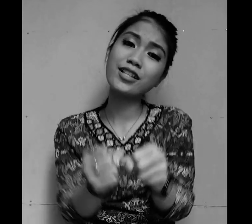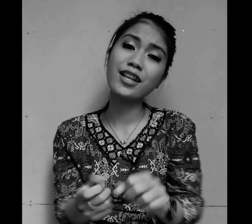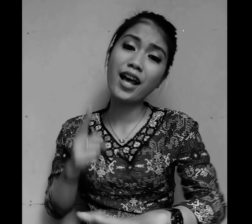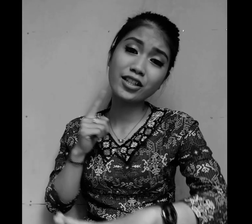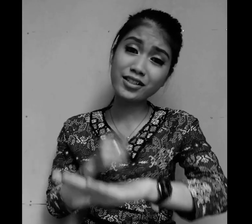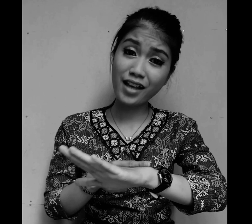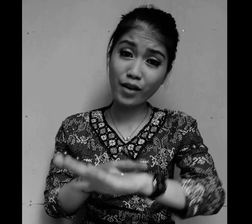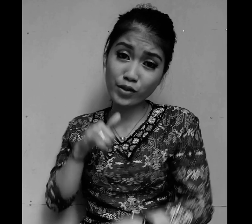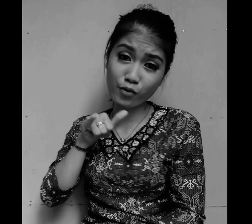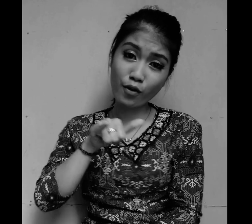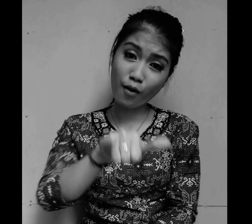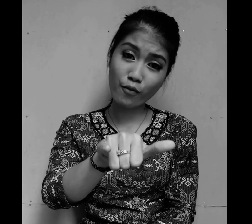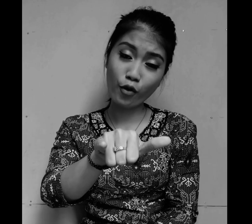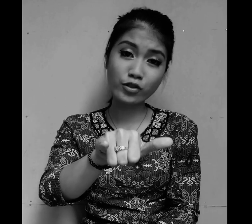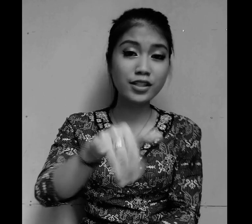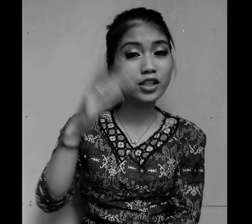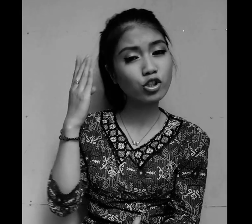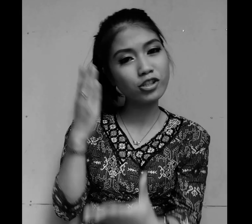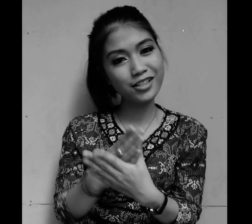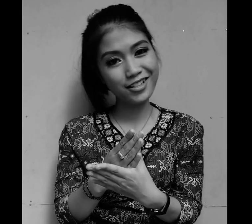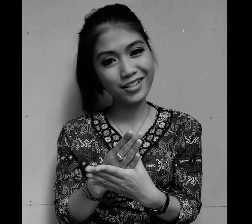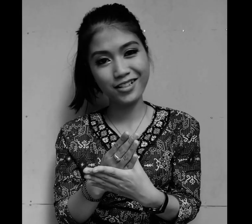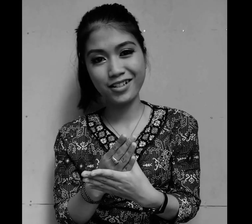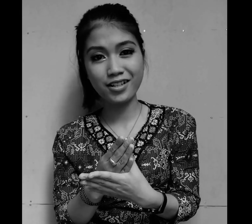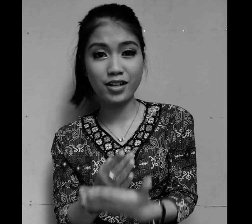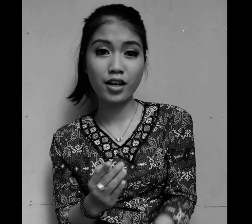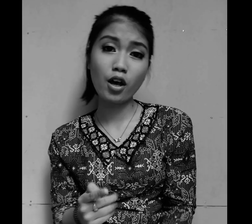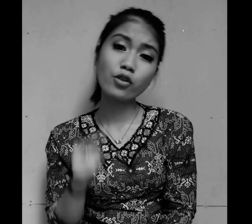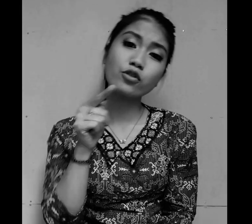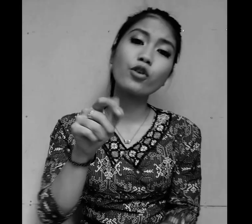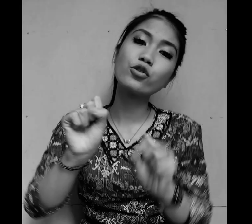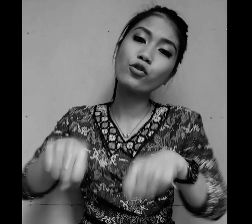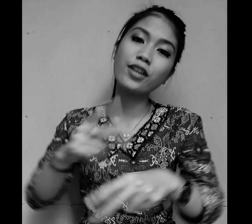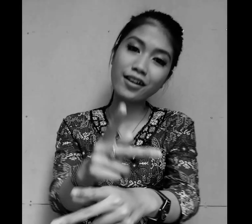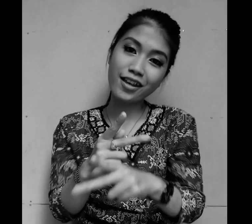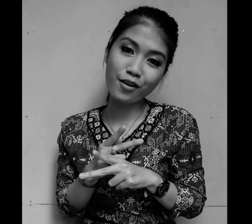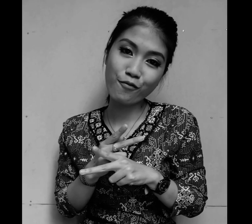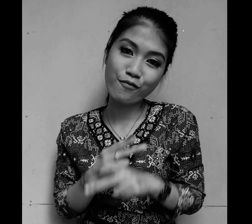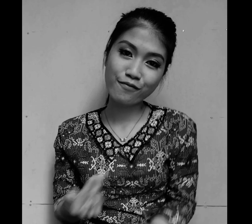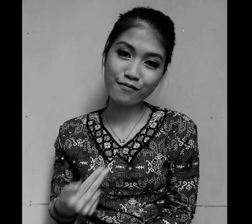broken, and time's forever frozen still. So you can keep